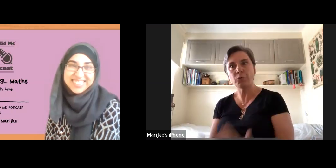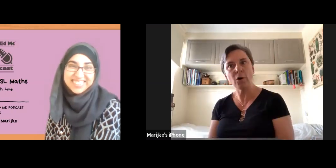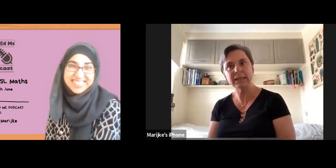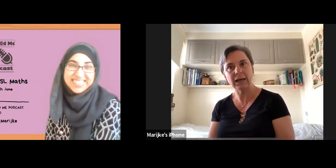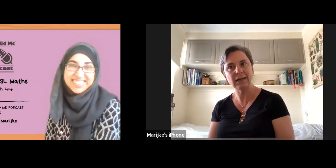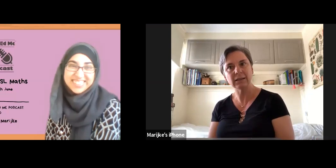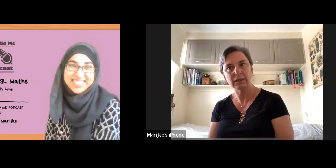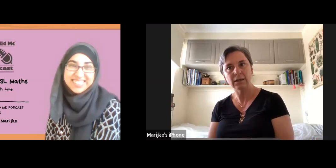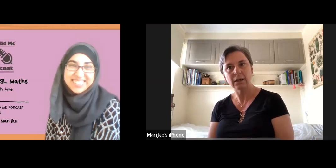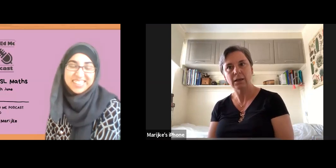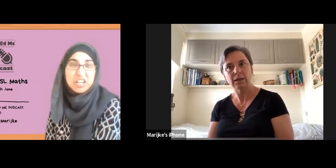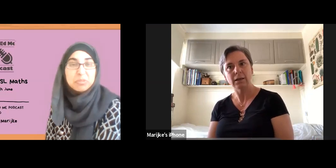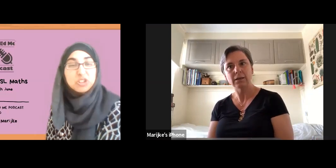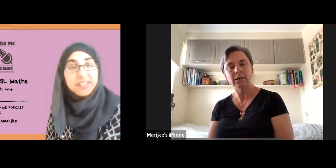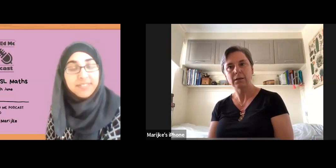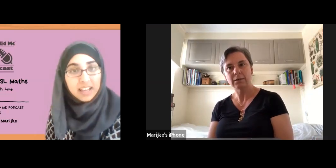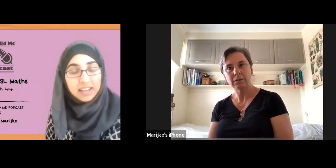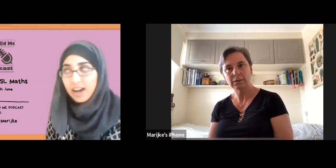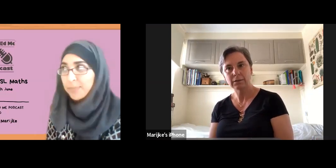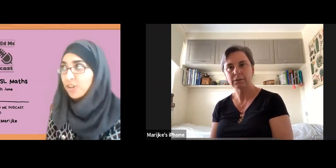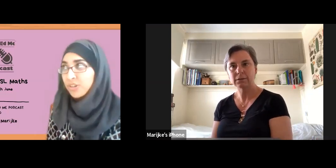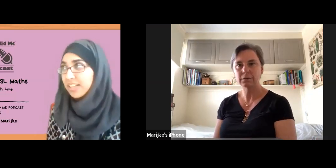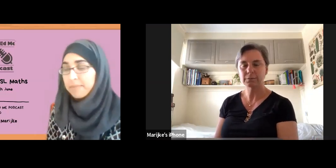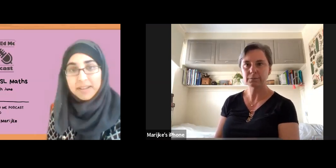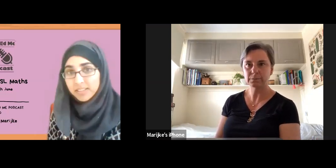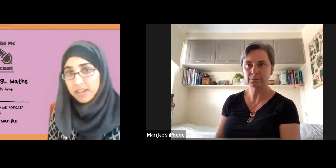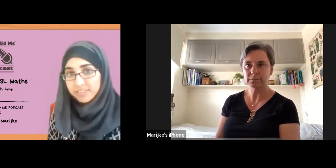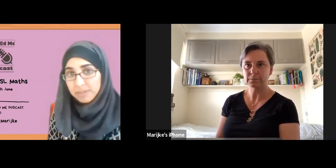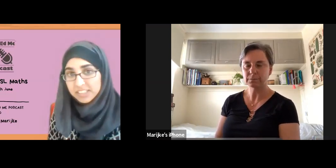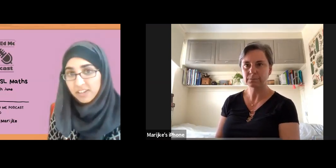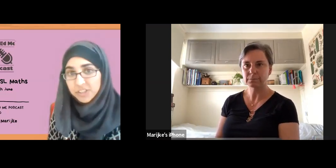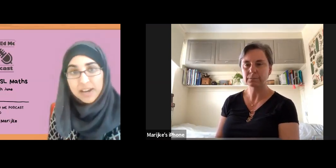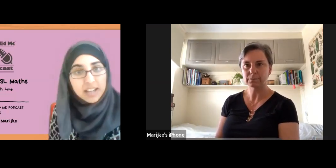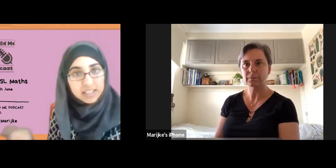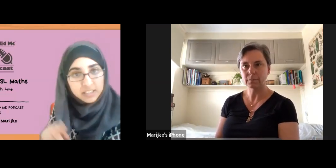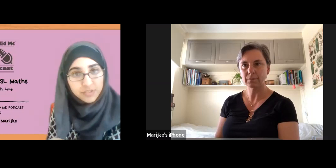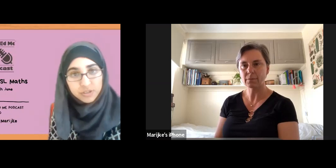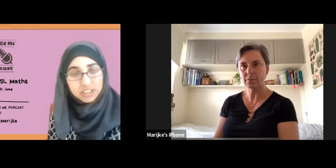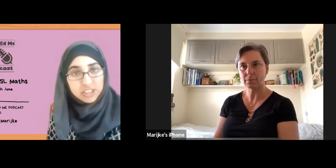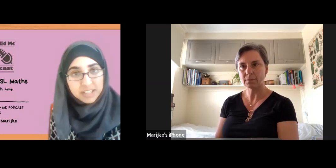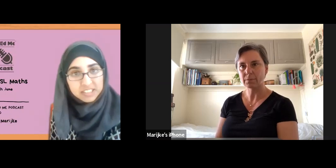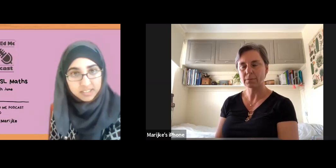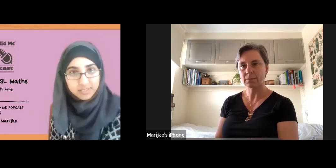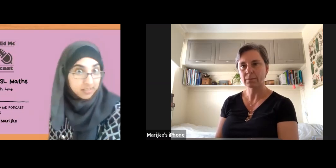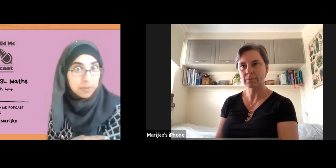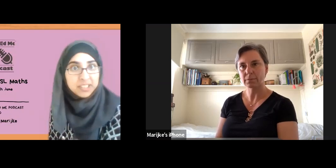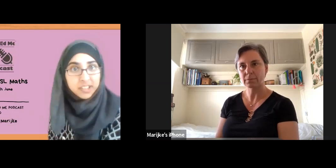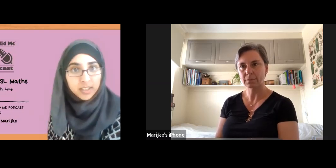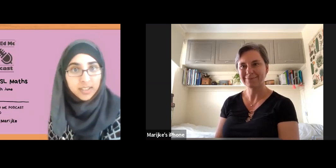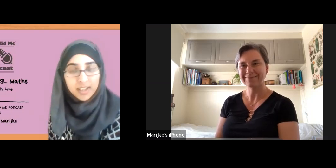is that? But to be fair, I'm not good at mental maths myself. So I interviewed a gymnast a couple of weeks ago, and